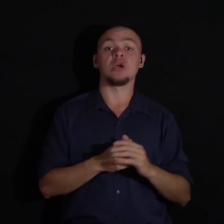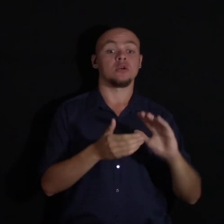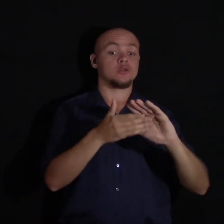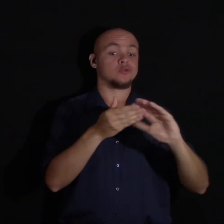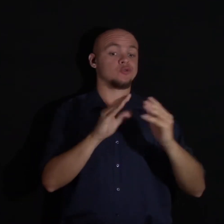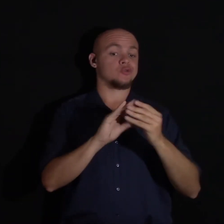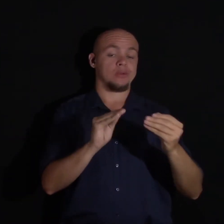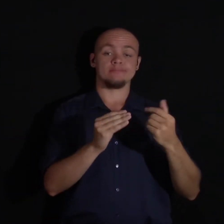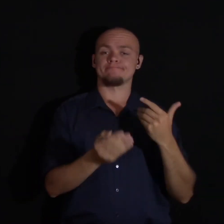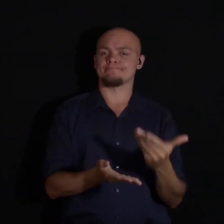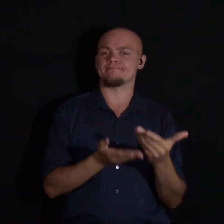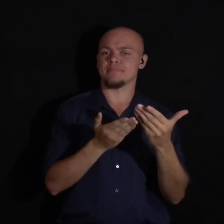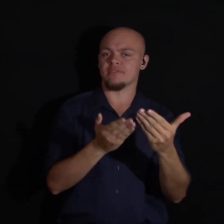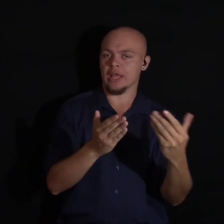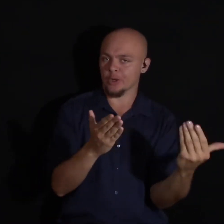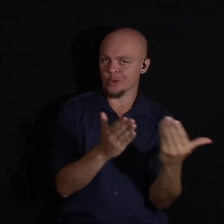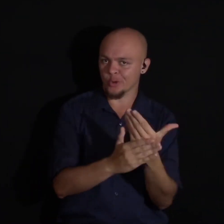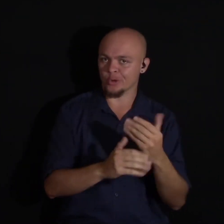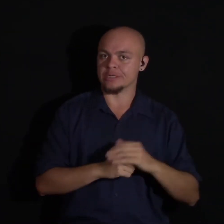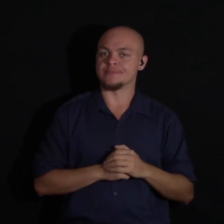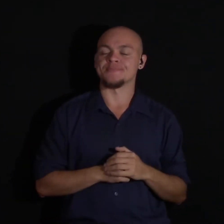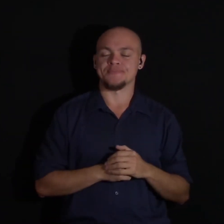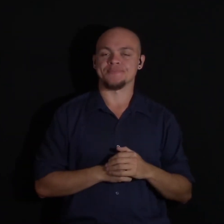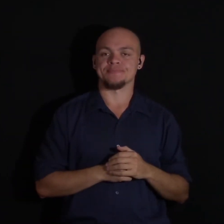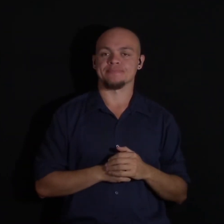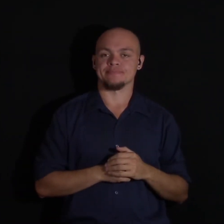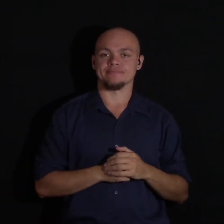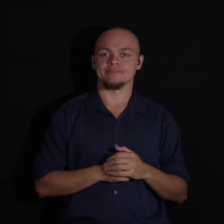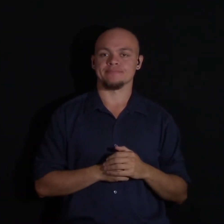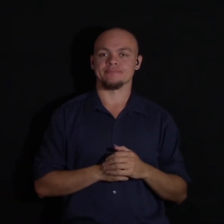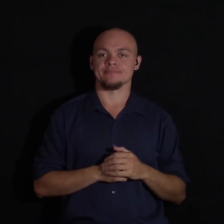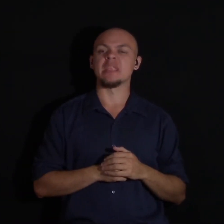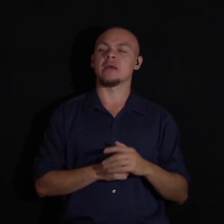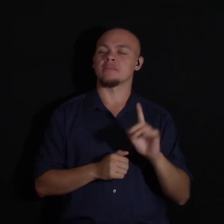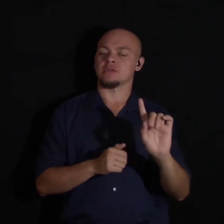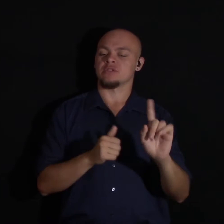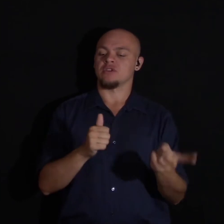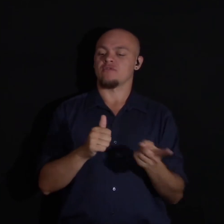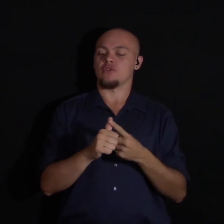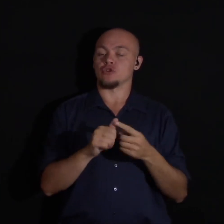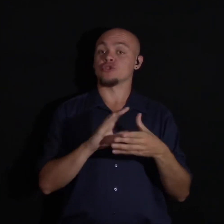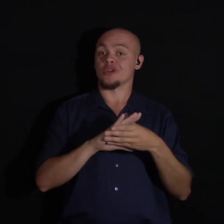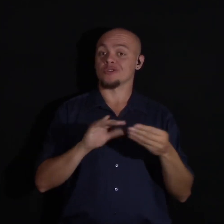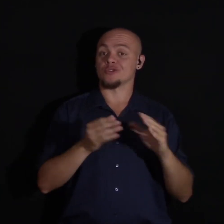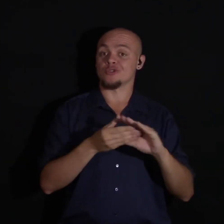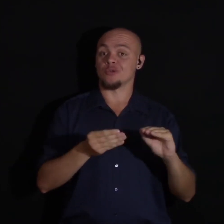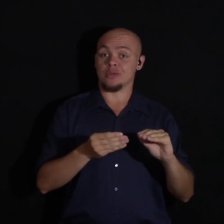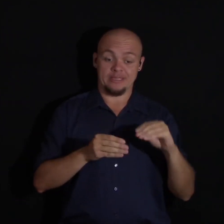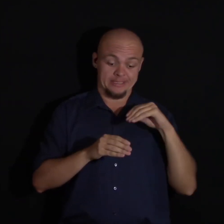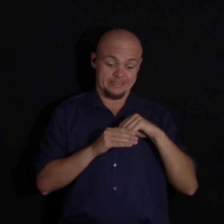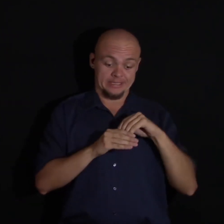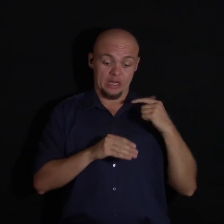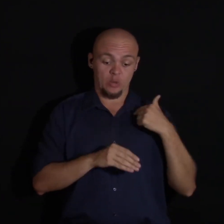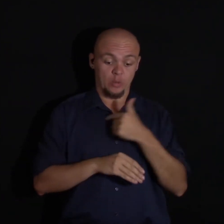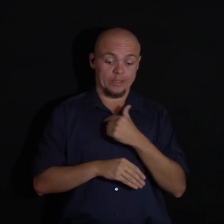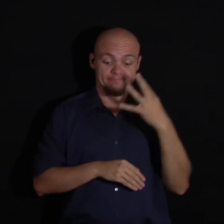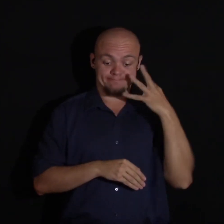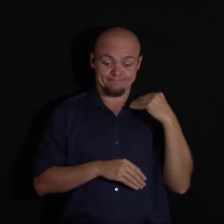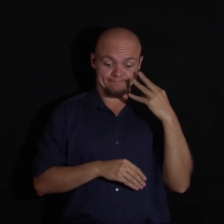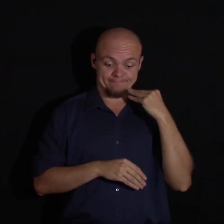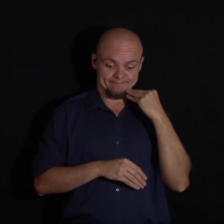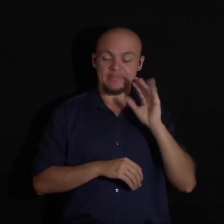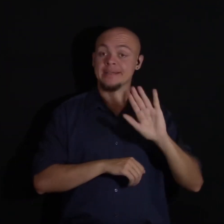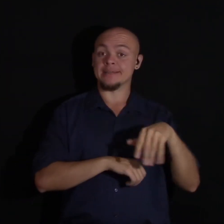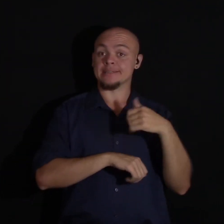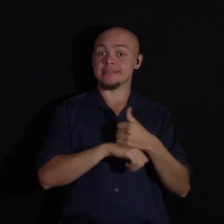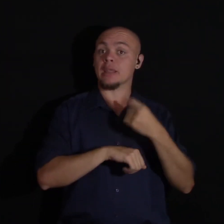about sex. But in order to do that, I want to start by helping us see the story that we're already living inside of and how that has set us